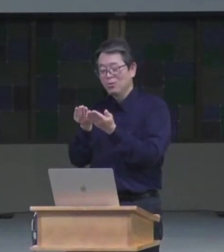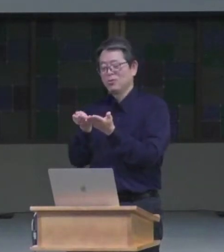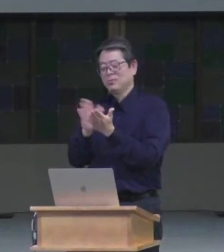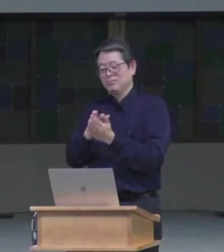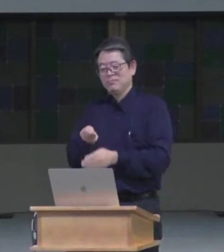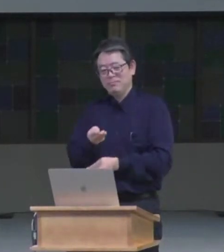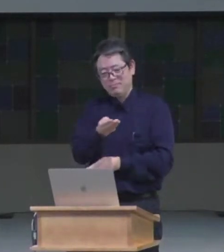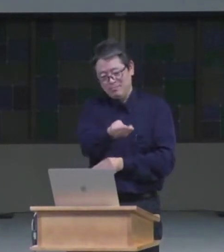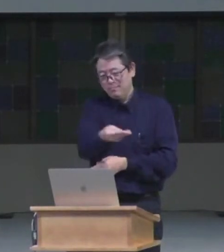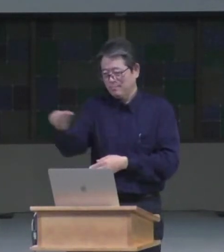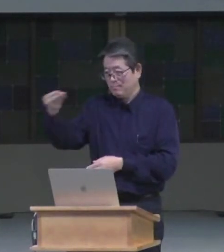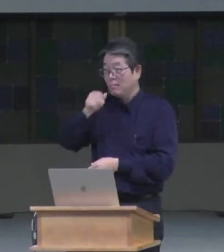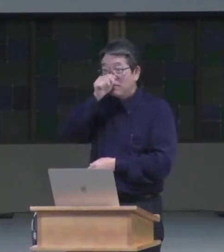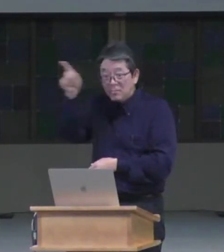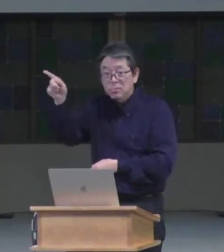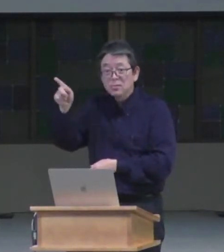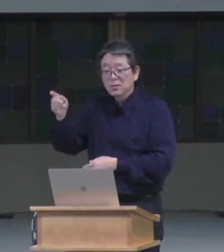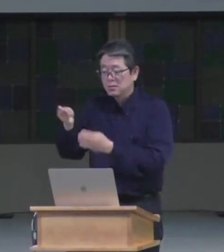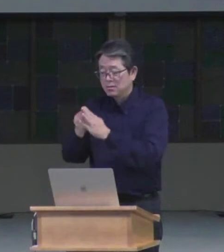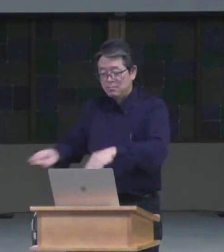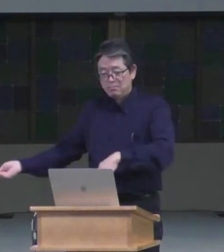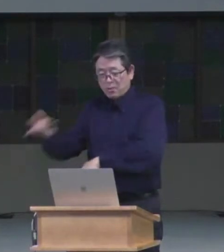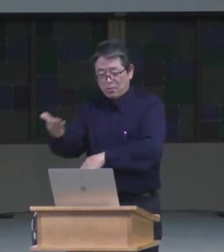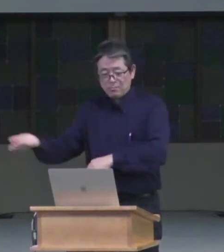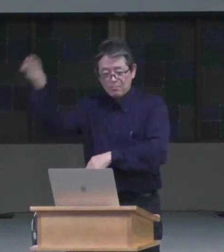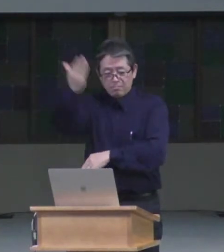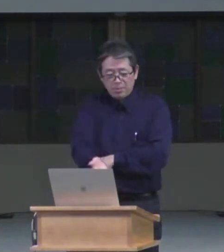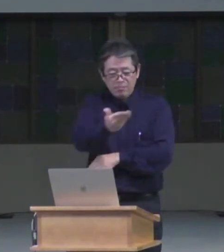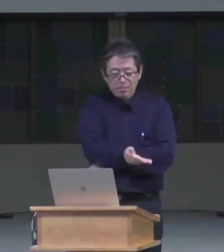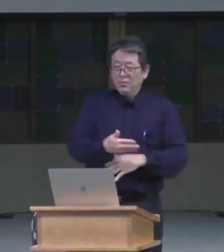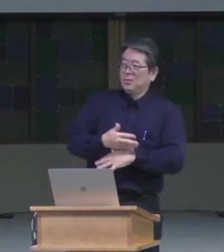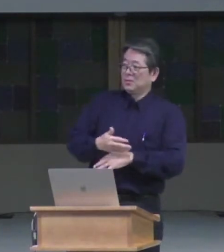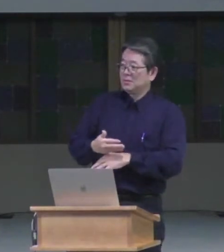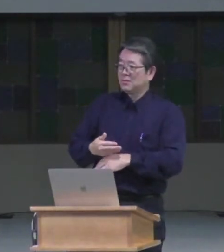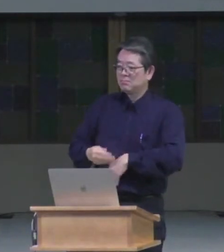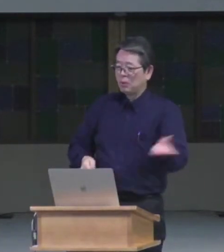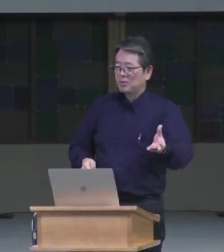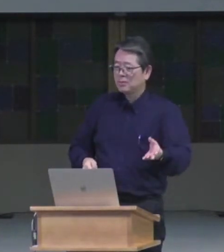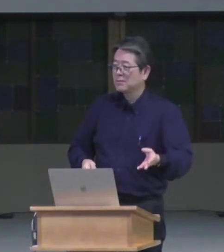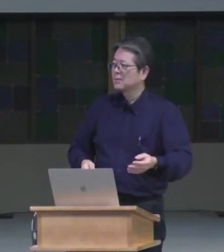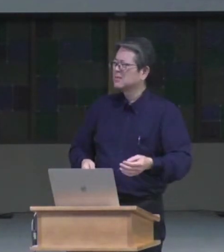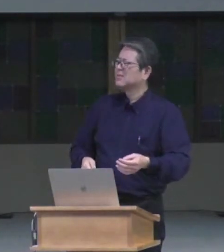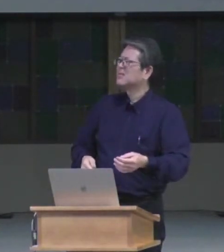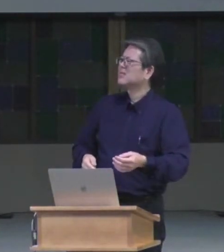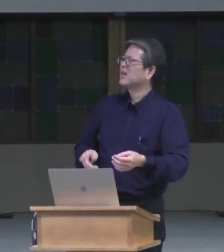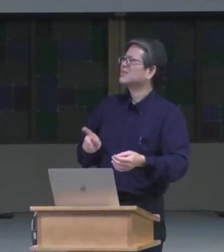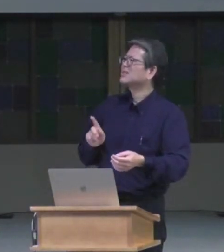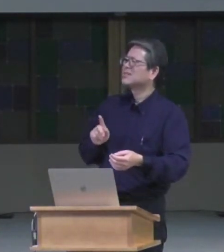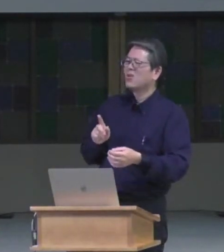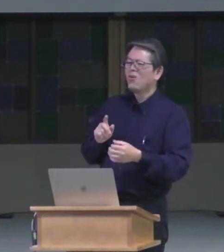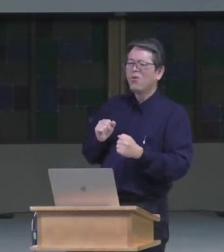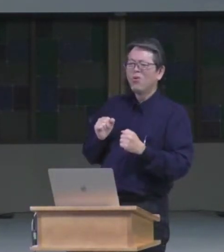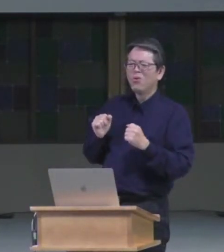passport, they folded up and gave it to me nicely. No, they just kind of threw it down at me. I'm like, what in the world was